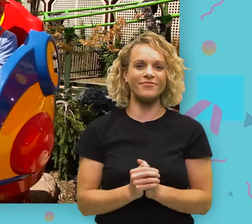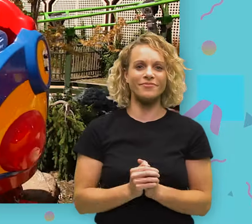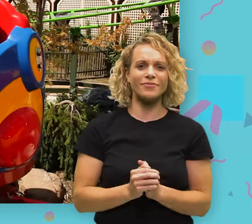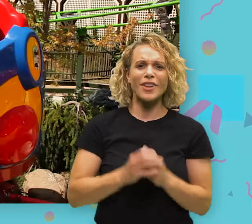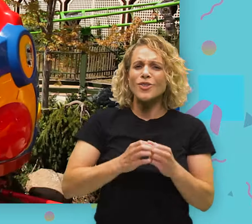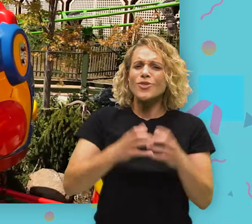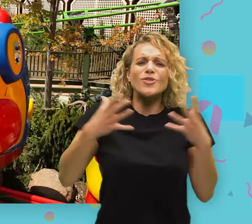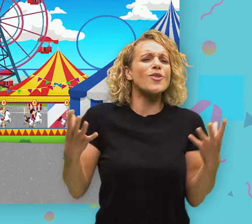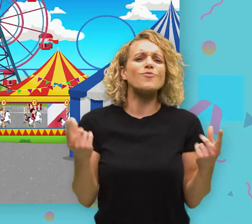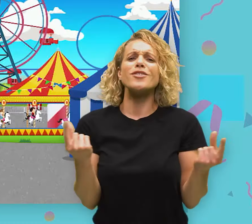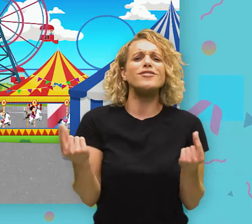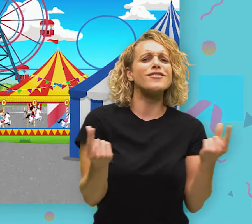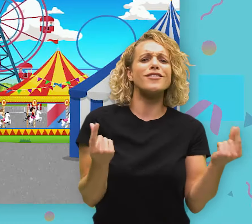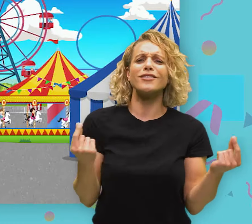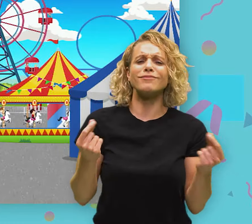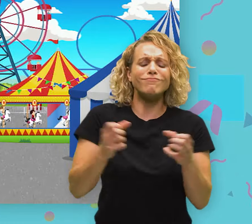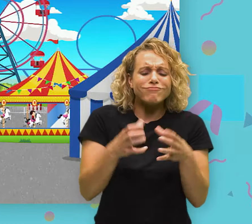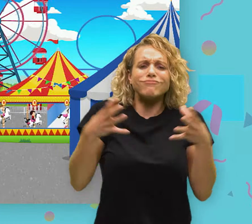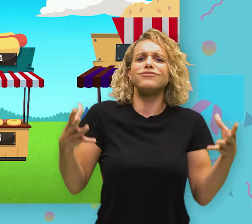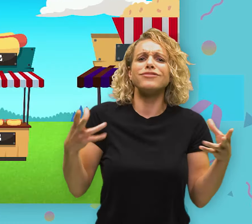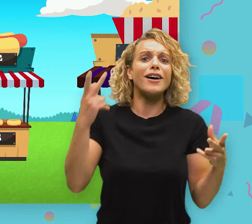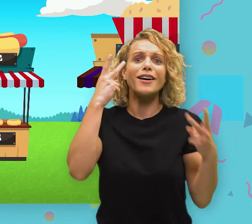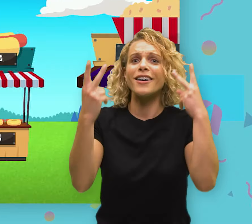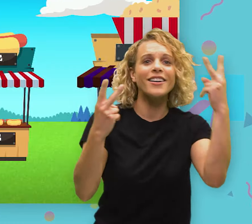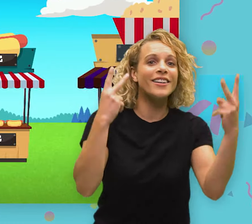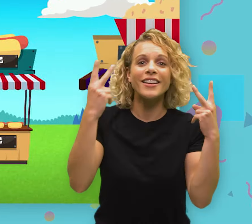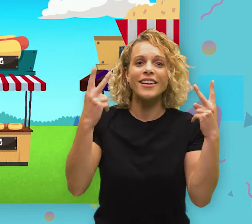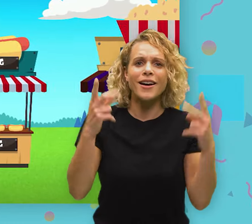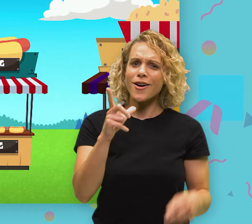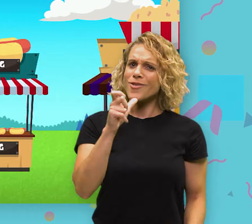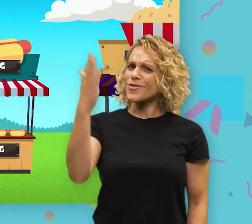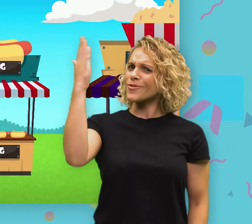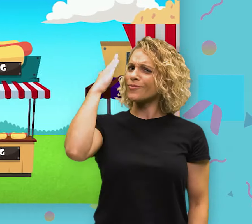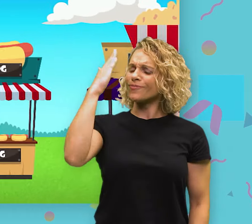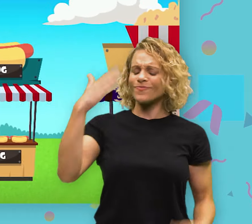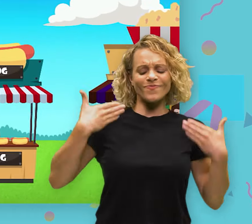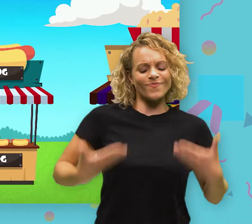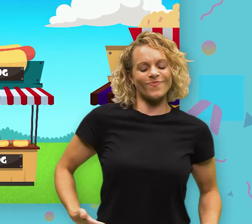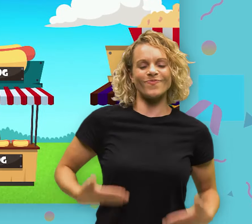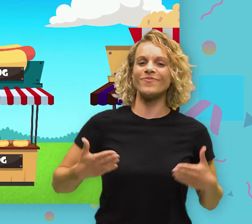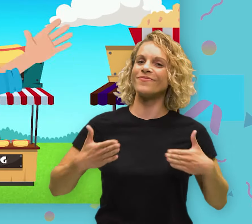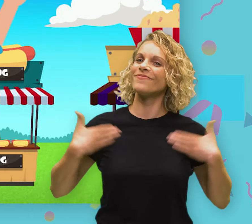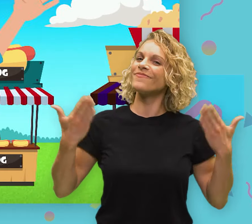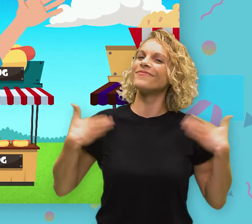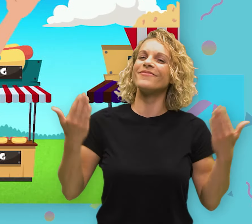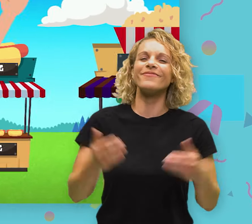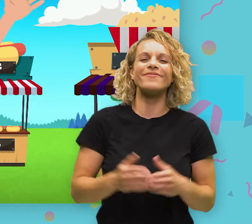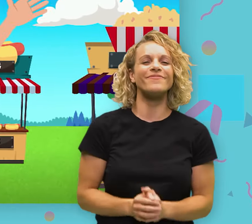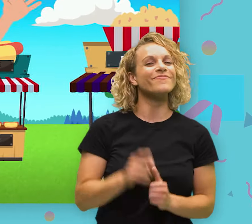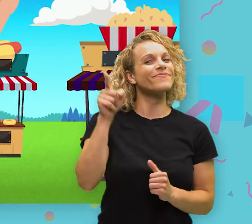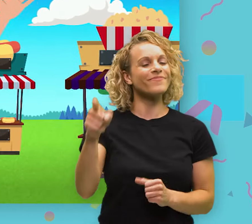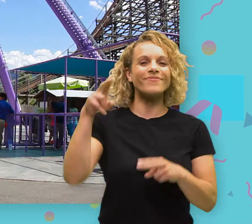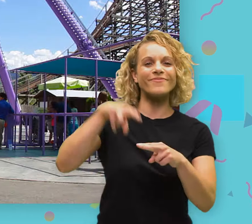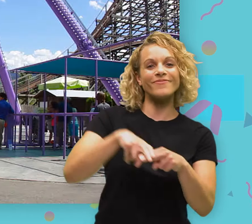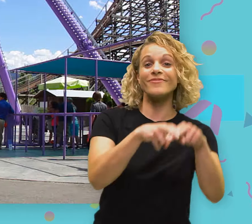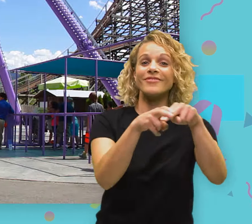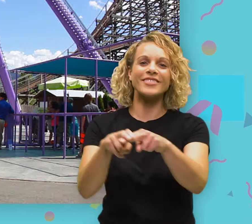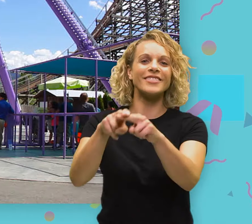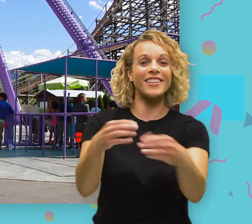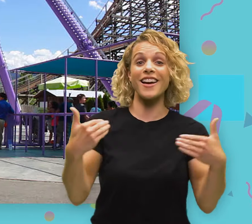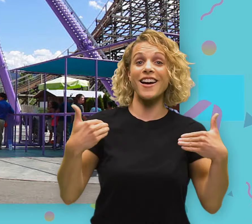ride. So much to do and so much to see. Who'd have thought I'd be this happy? At